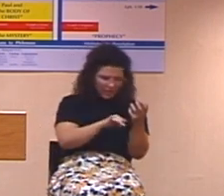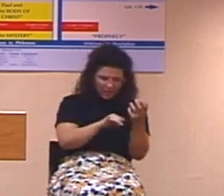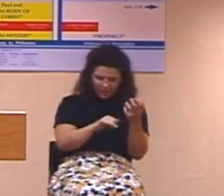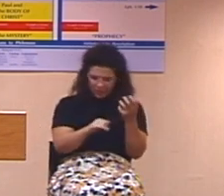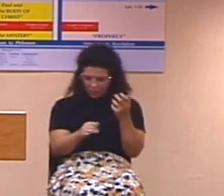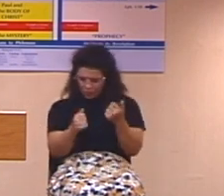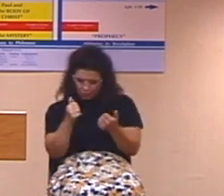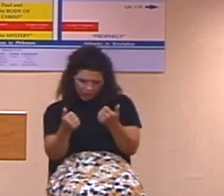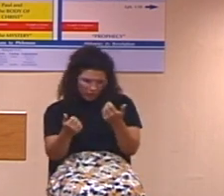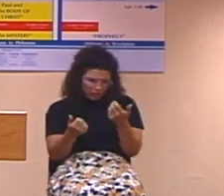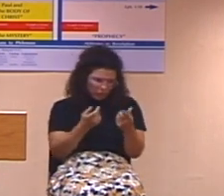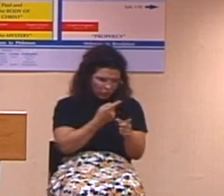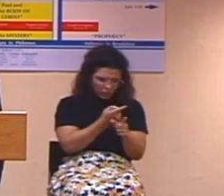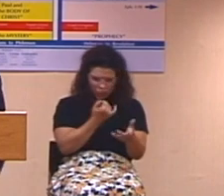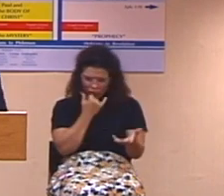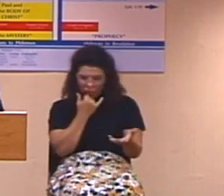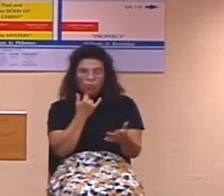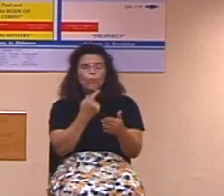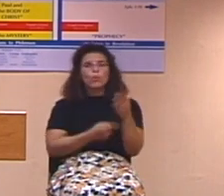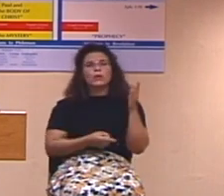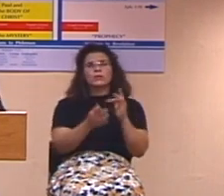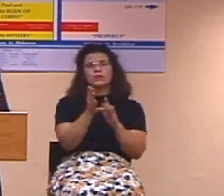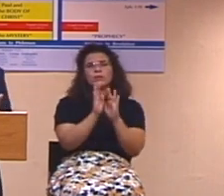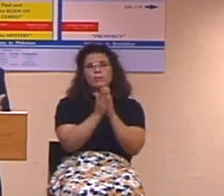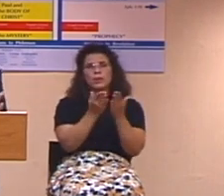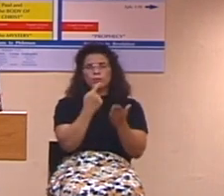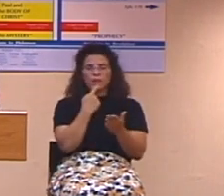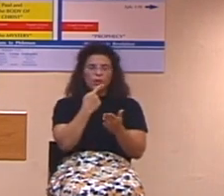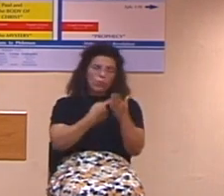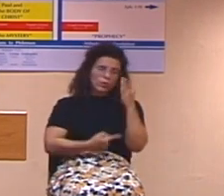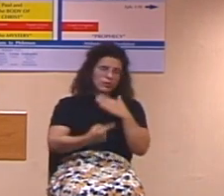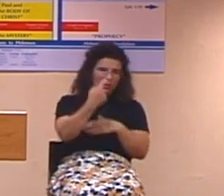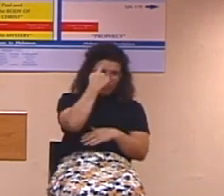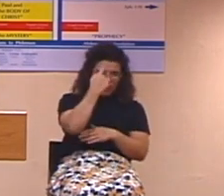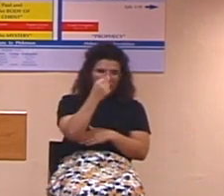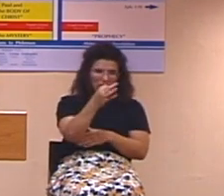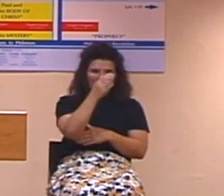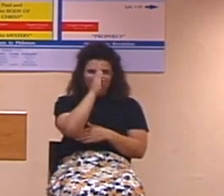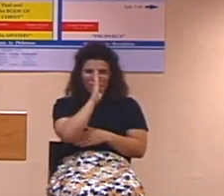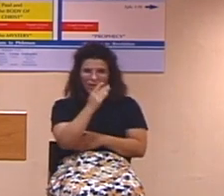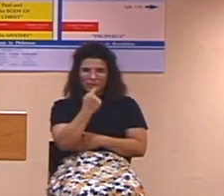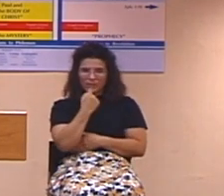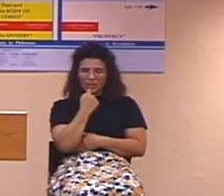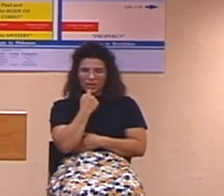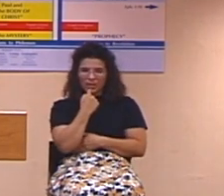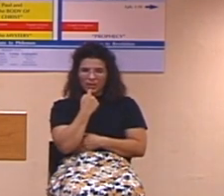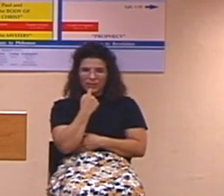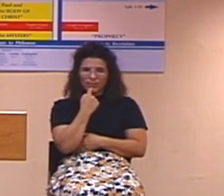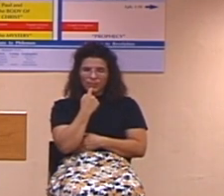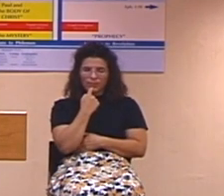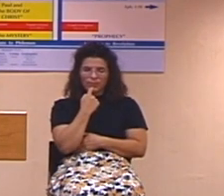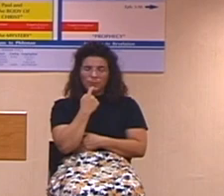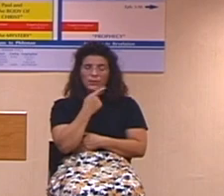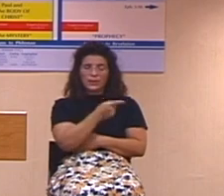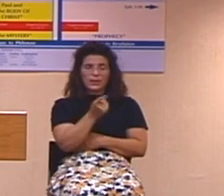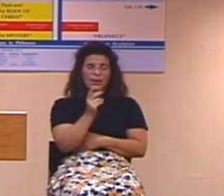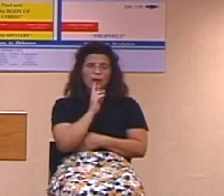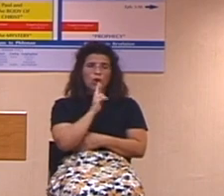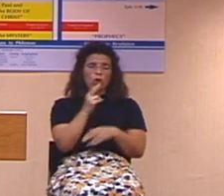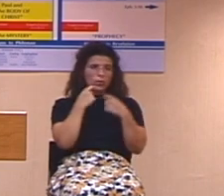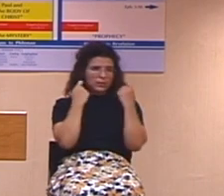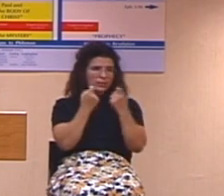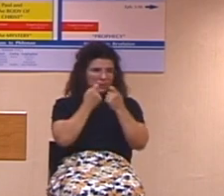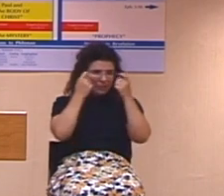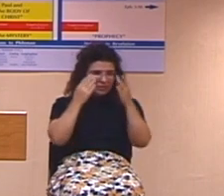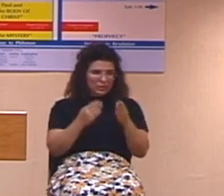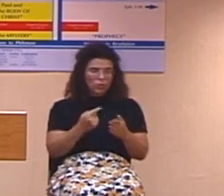that? No, what's the book say? What's the mind of God say? They are sinners. I